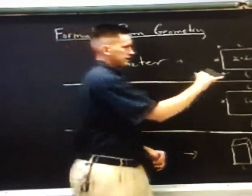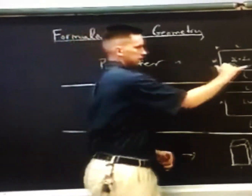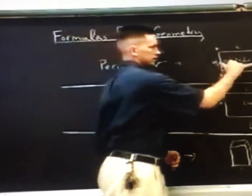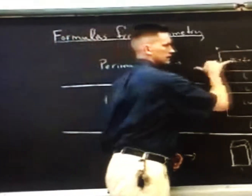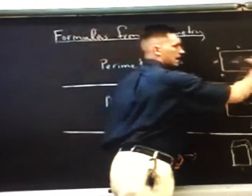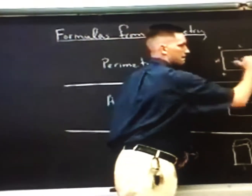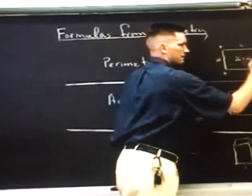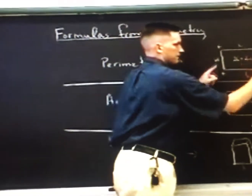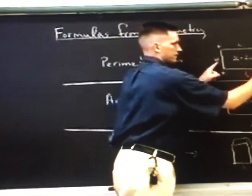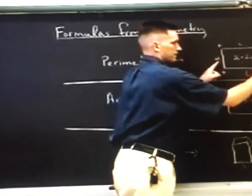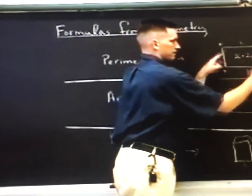and up and down.